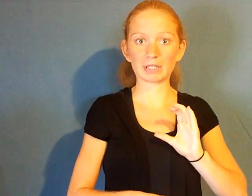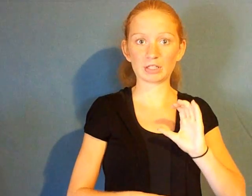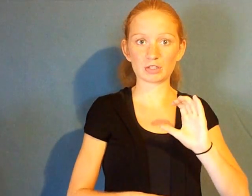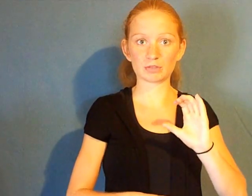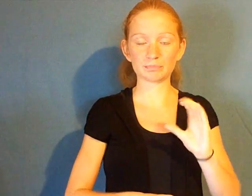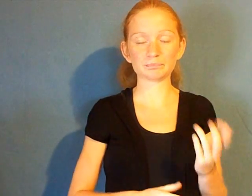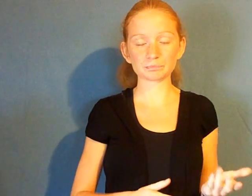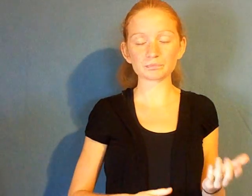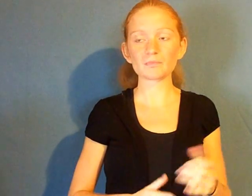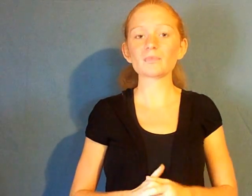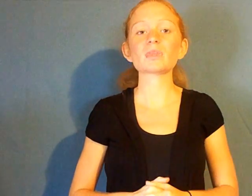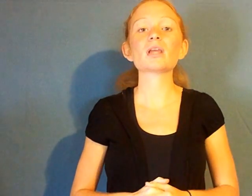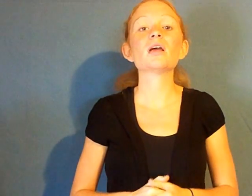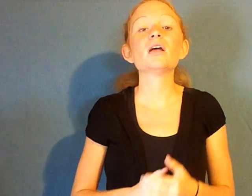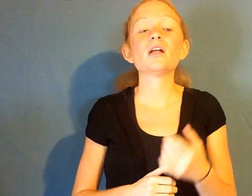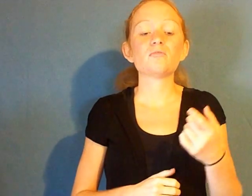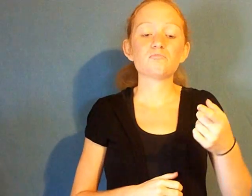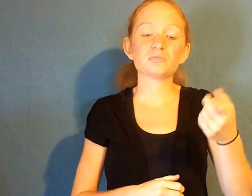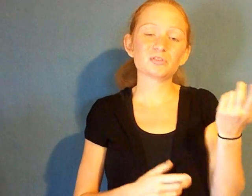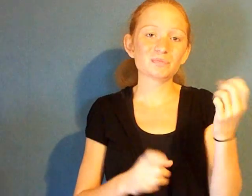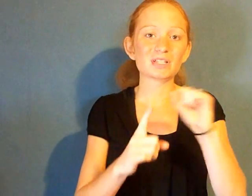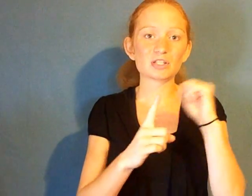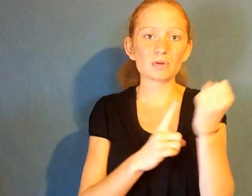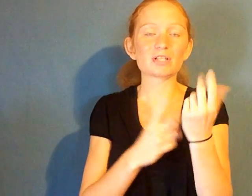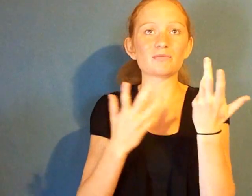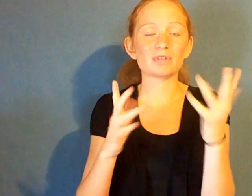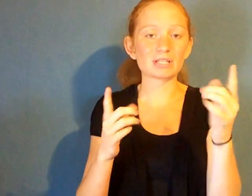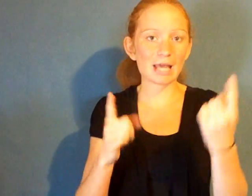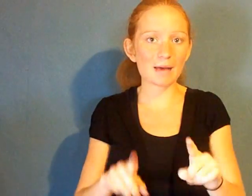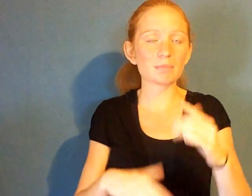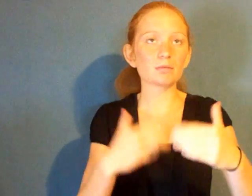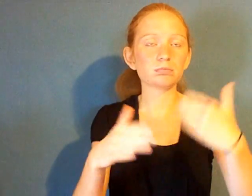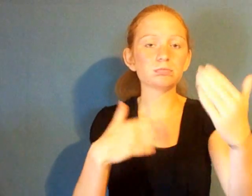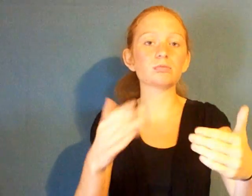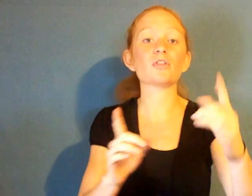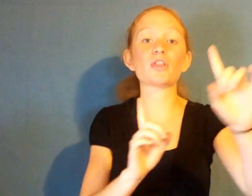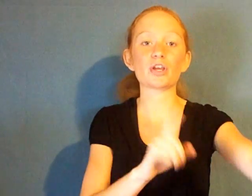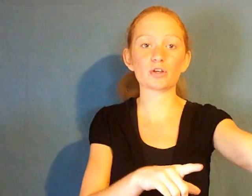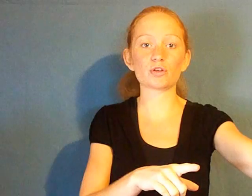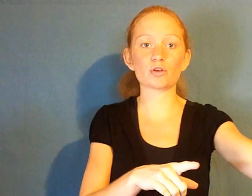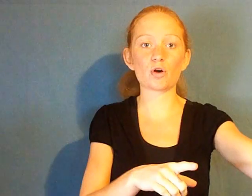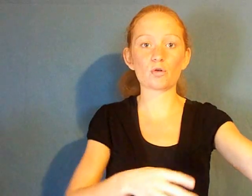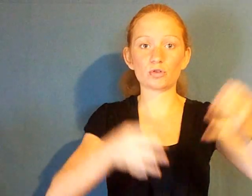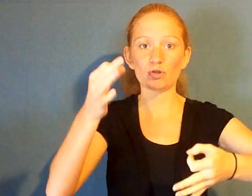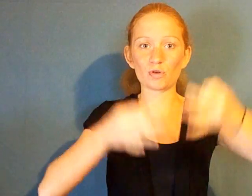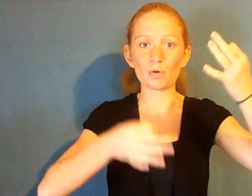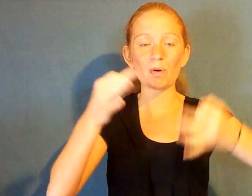charged with some things, but it was kind of interesting because my son said, what a stupid thing to do